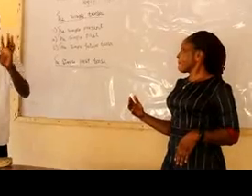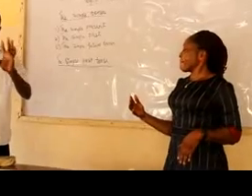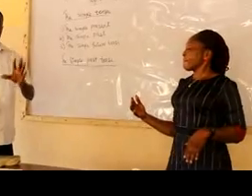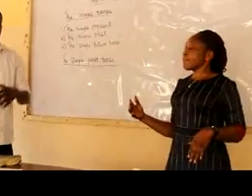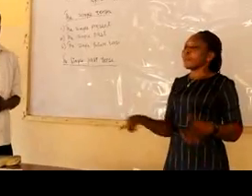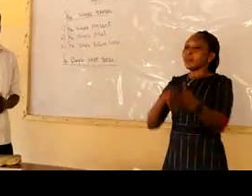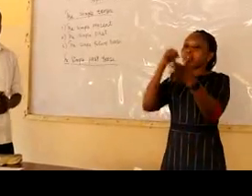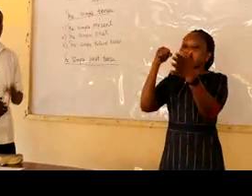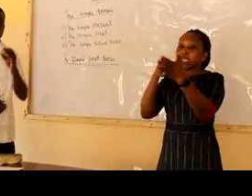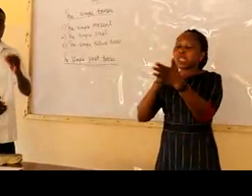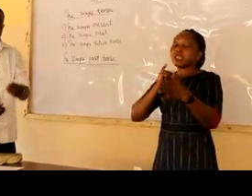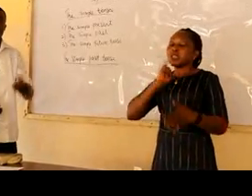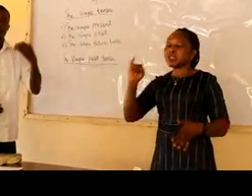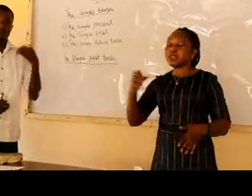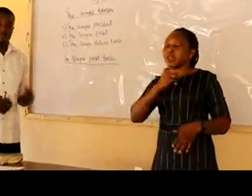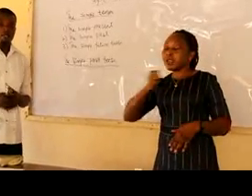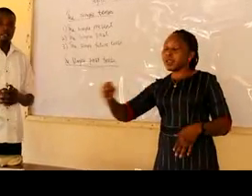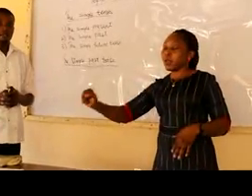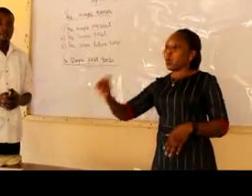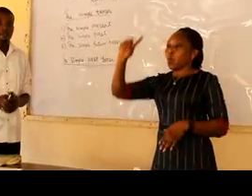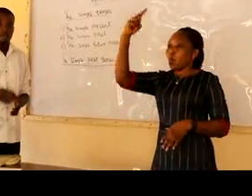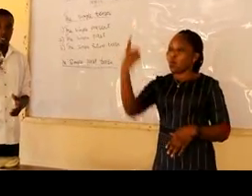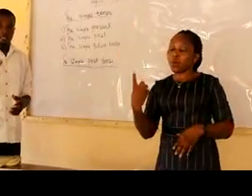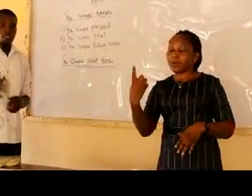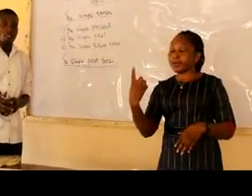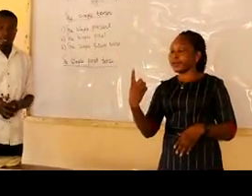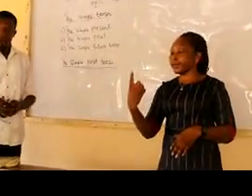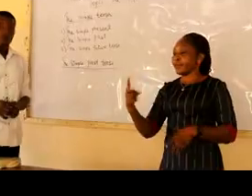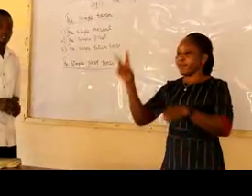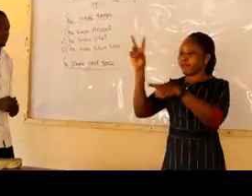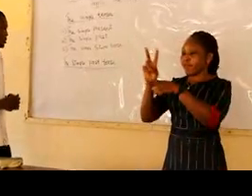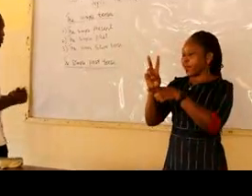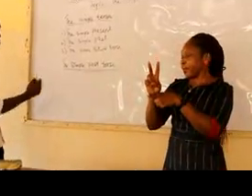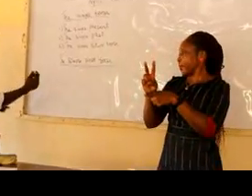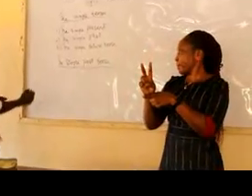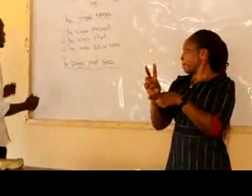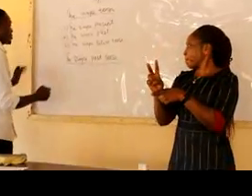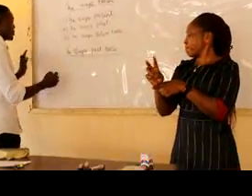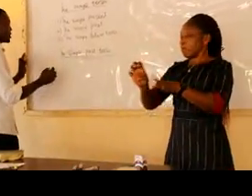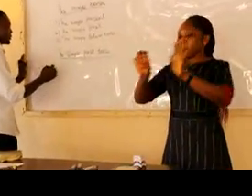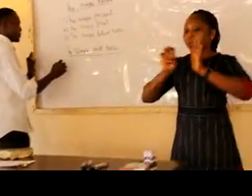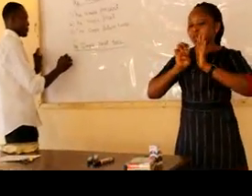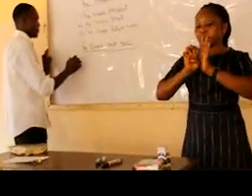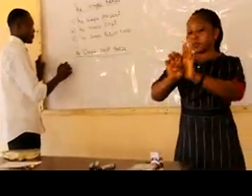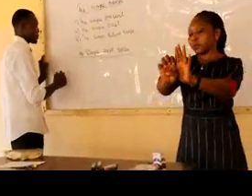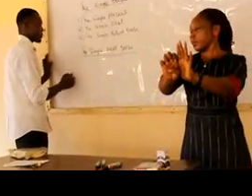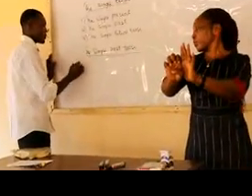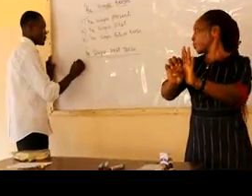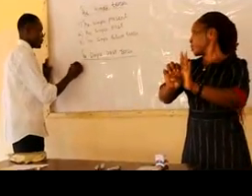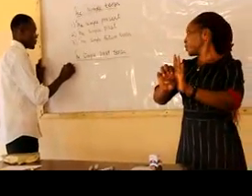single verb element, which is in the past. Let's have some examples to portray what you mean.